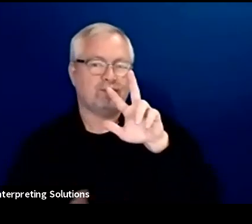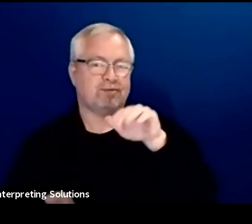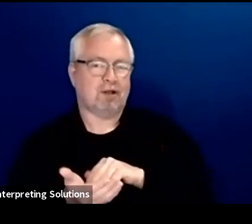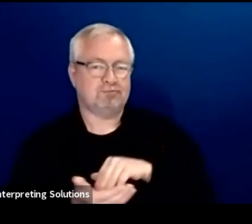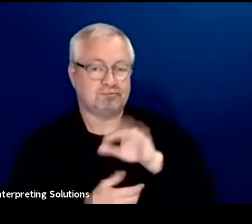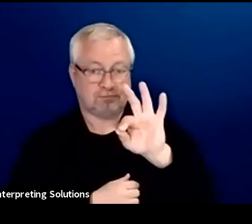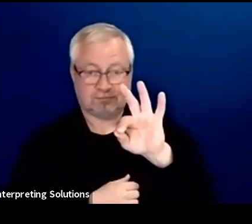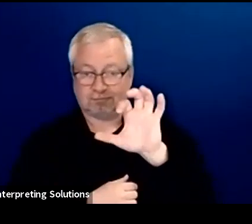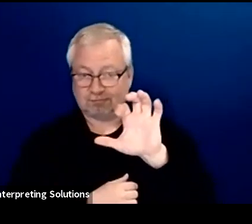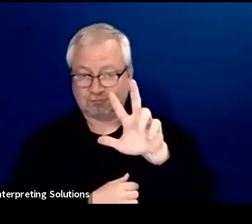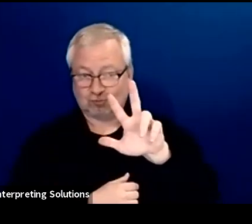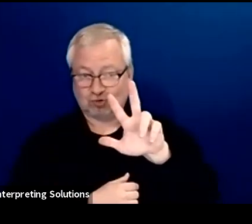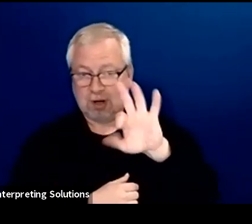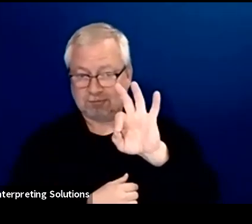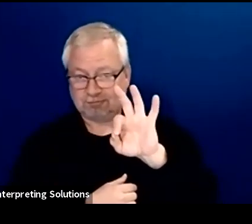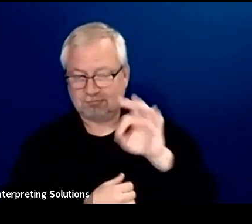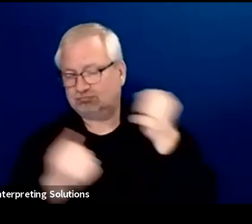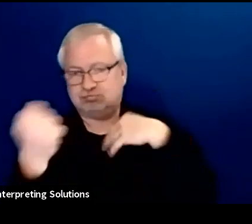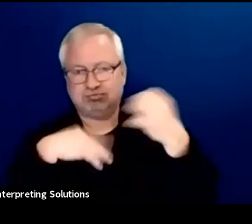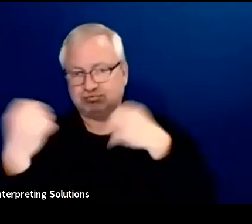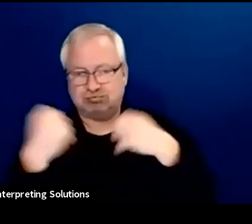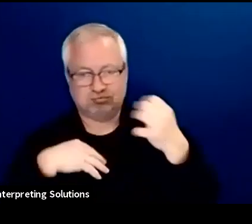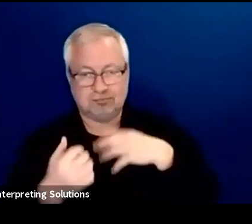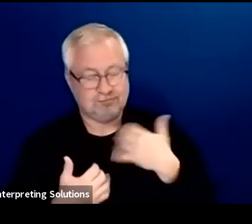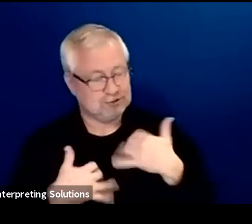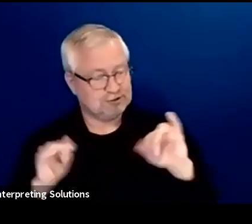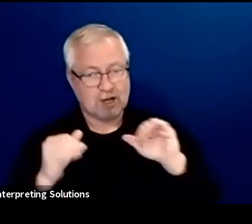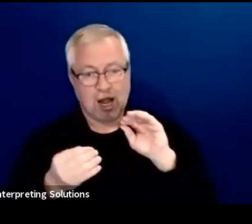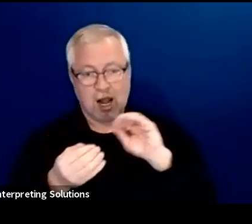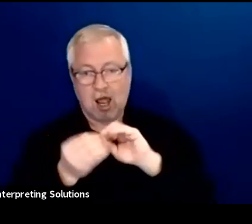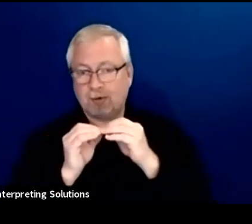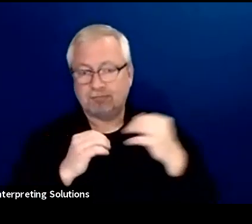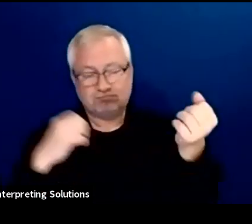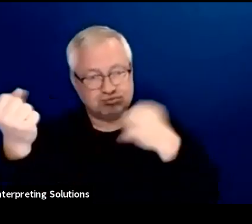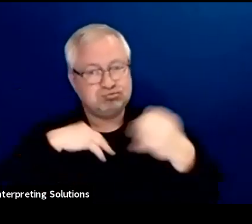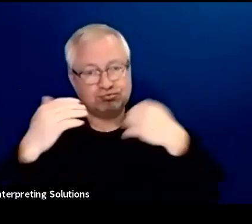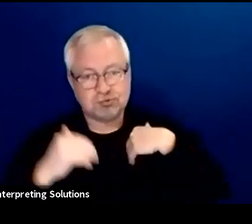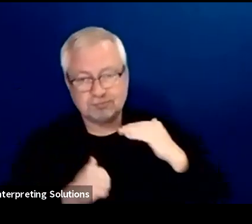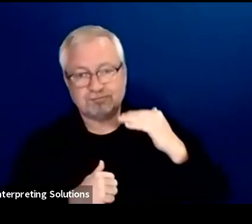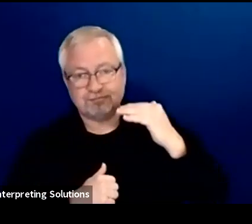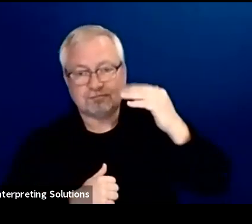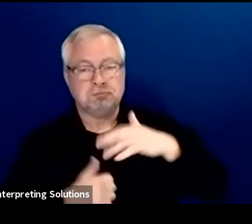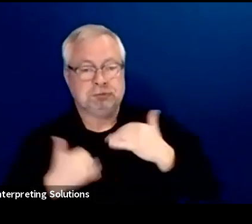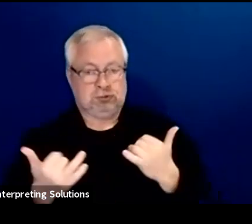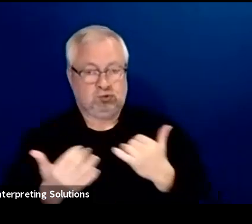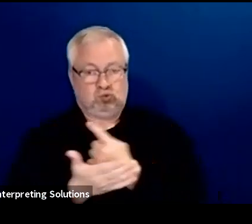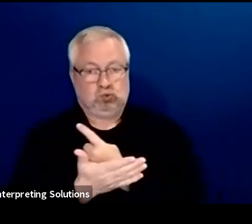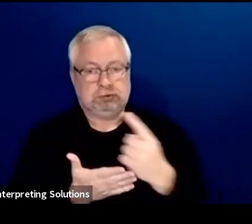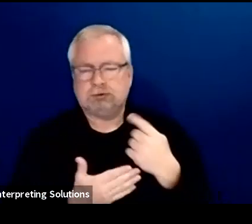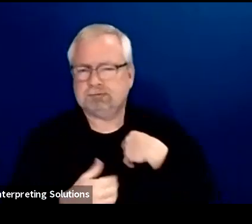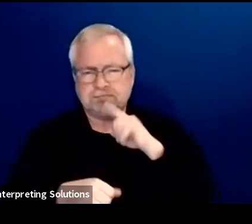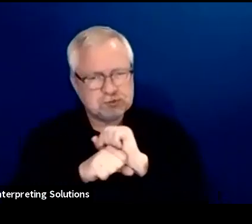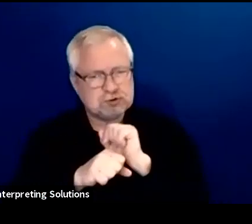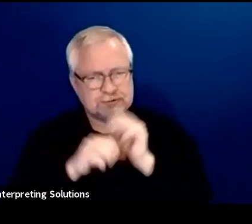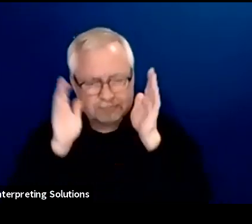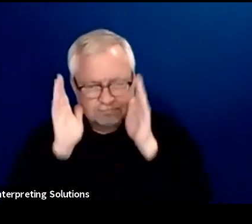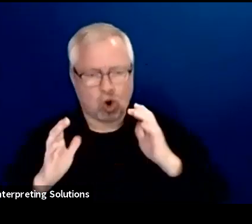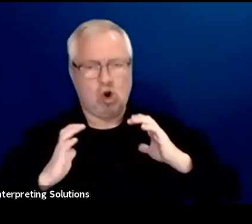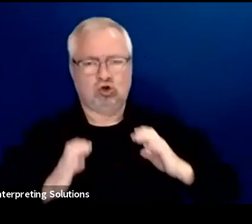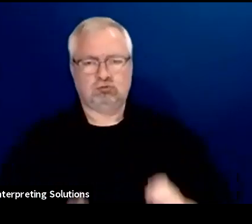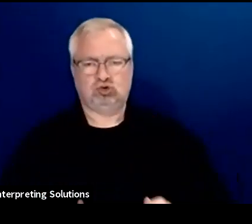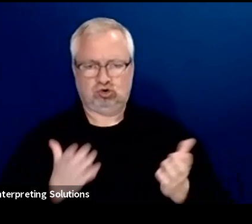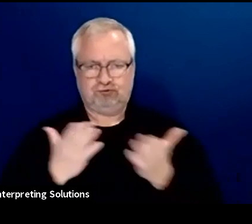the numbers do keep rising. And this week, we really want to double down on our commitment to customer service so we can get people what they need and get the